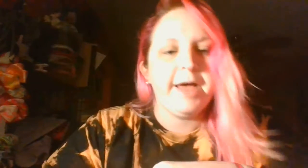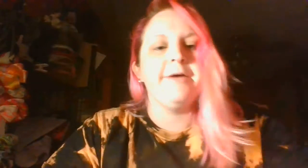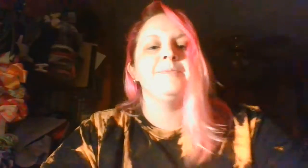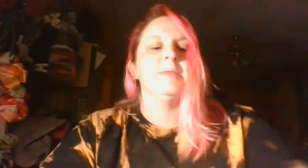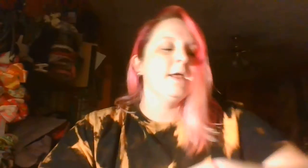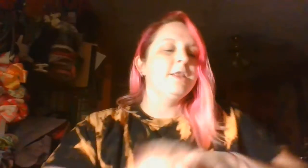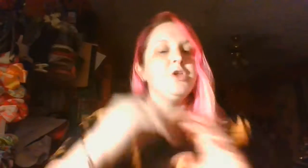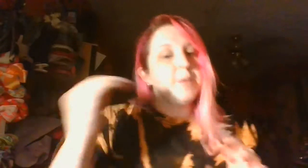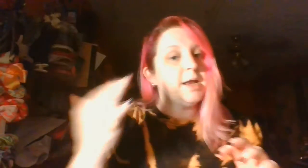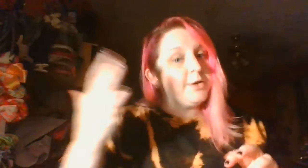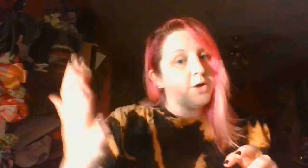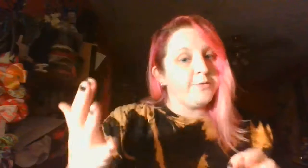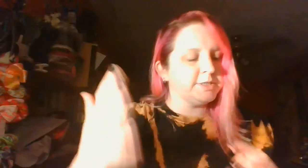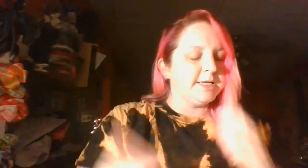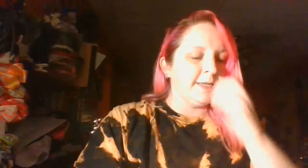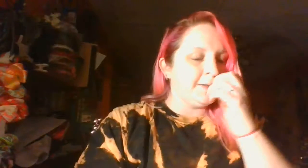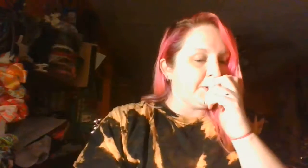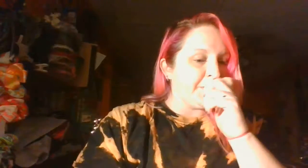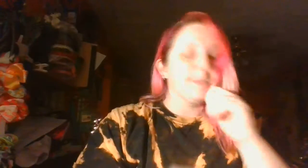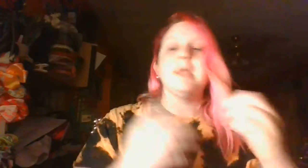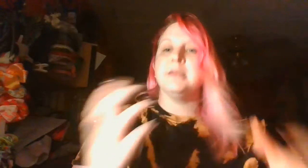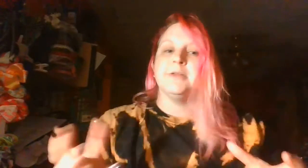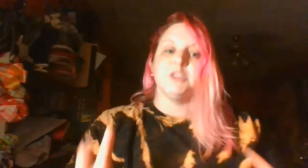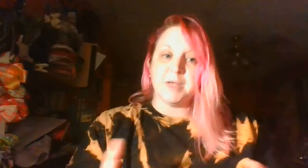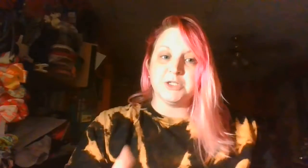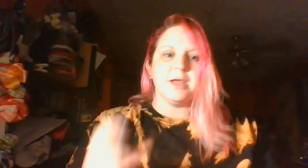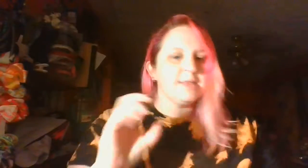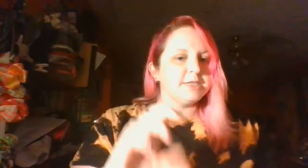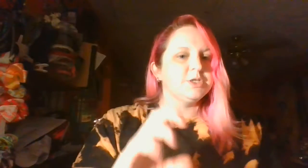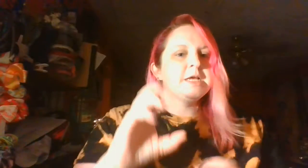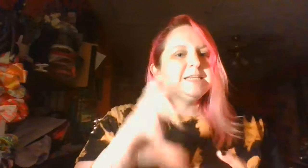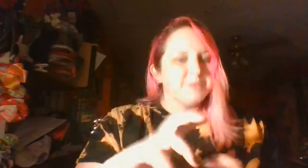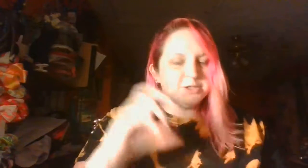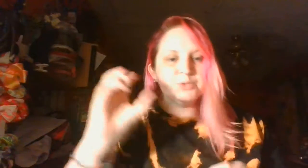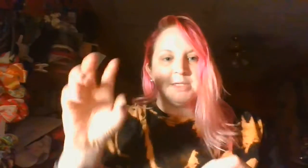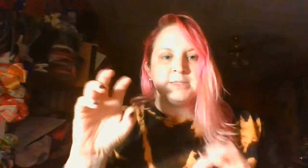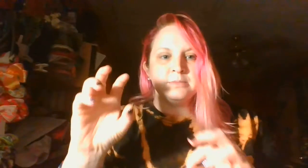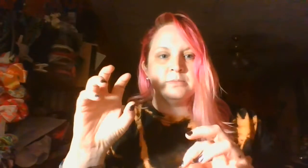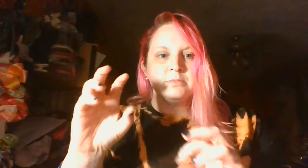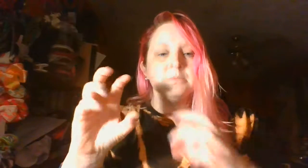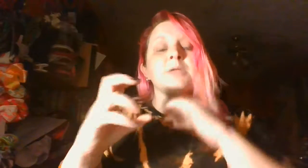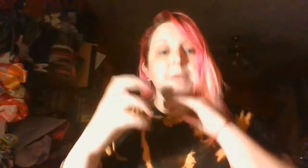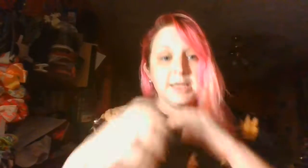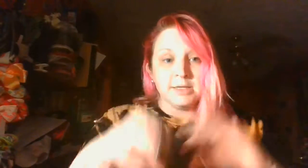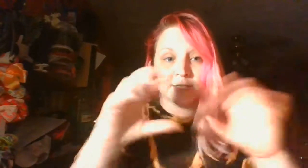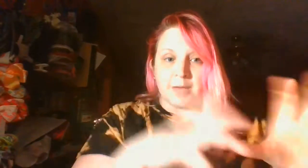have that you may not know first getting into it. Then there's spatial, and spatial is really, to me, a